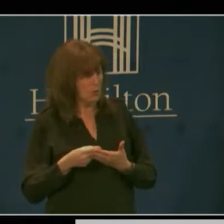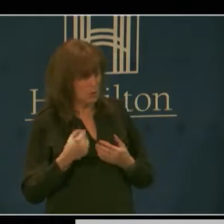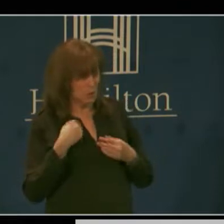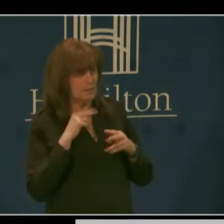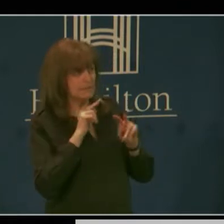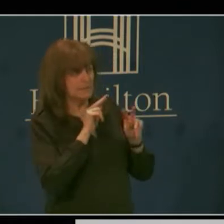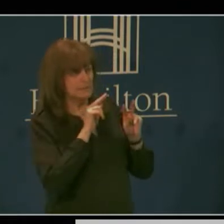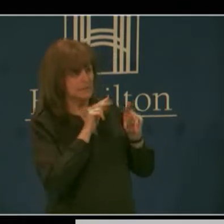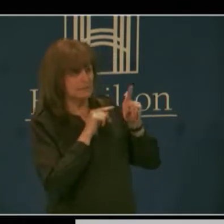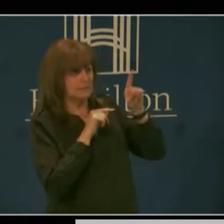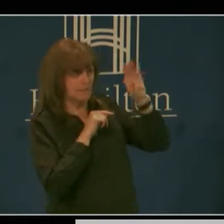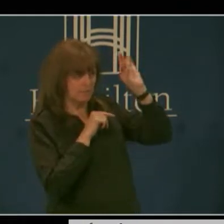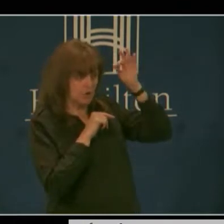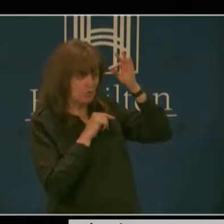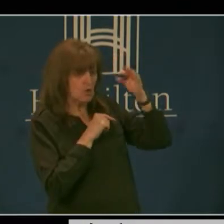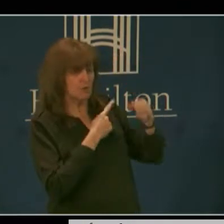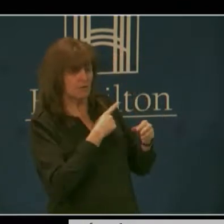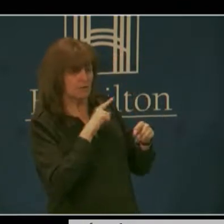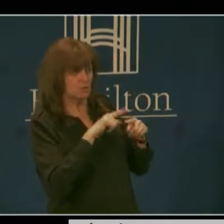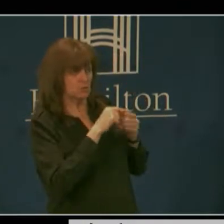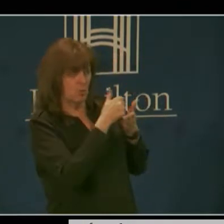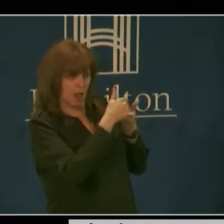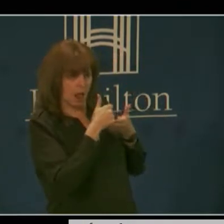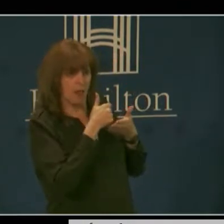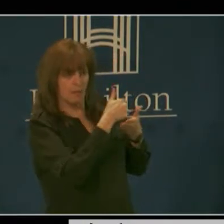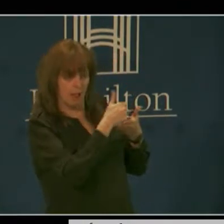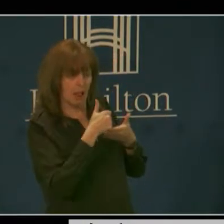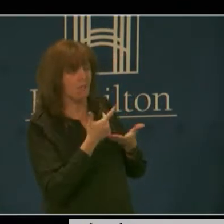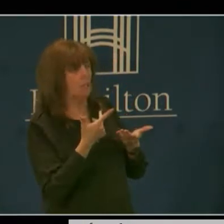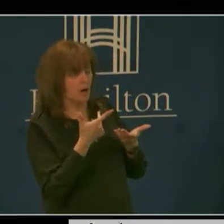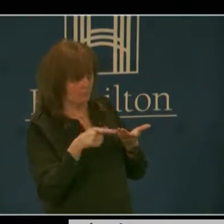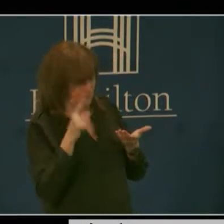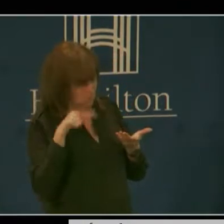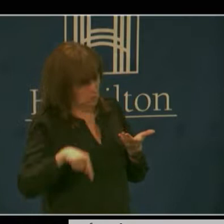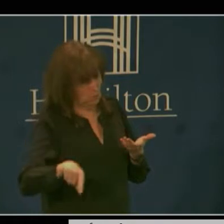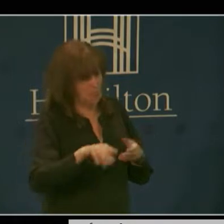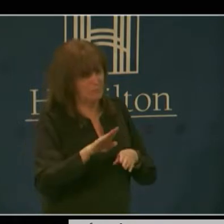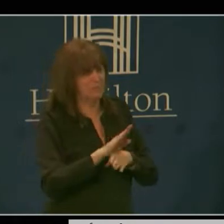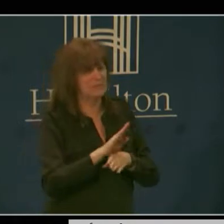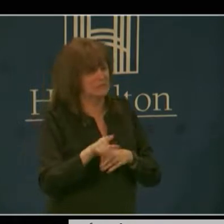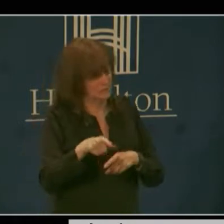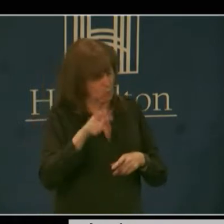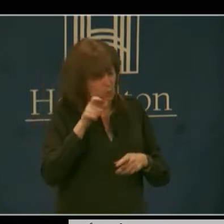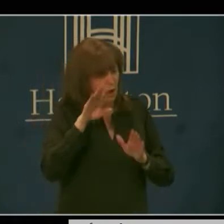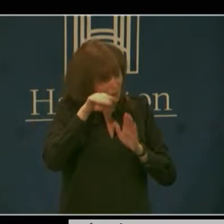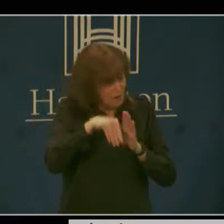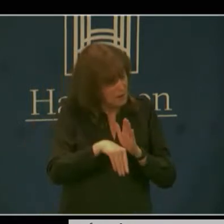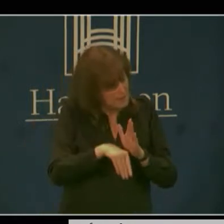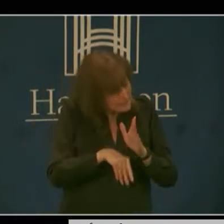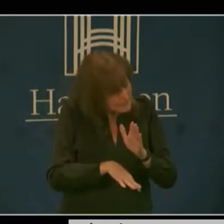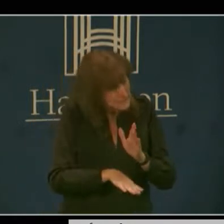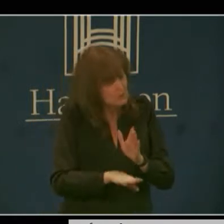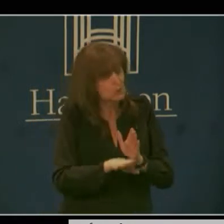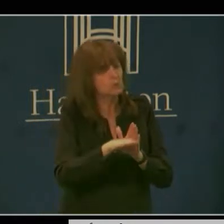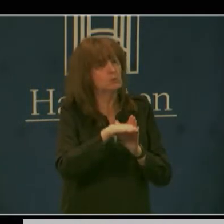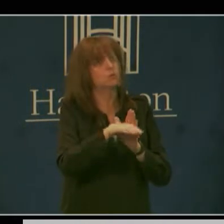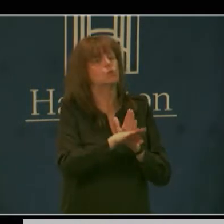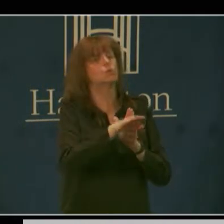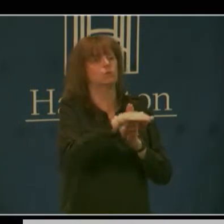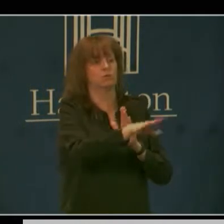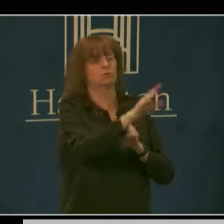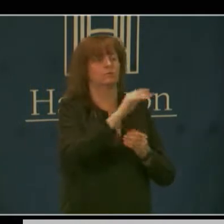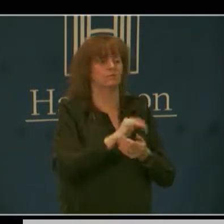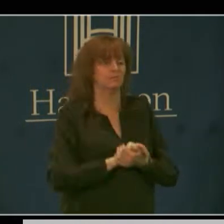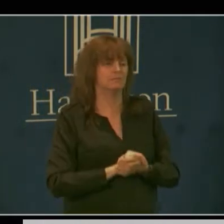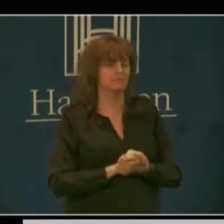can to try and keep the business owners buoyant, allow them to pay their bills, and allow them to get